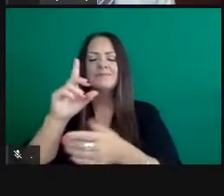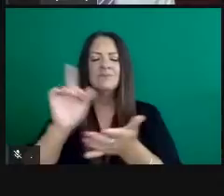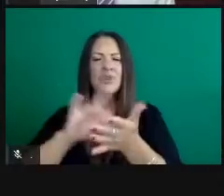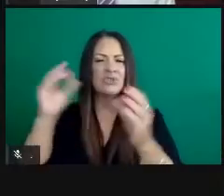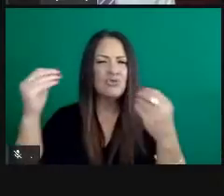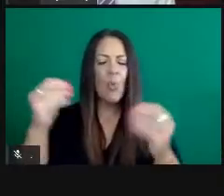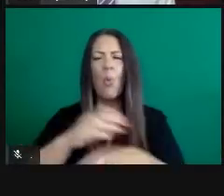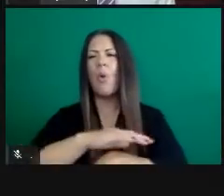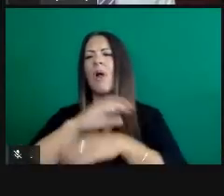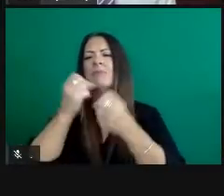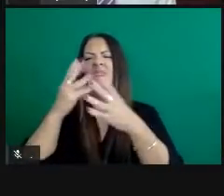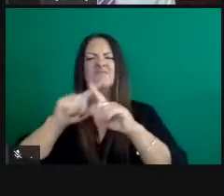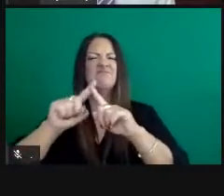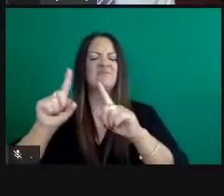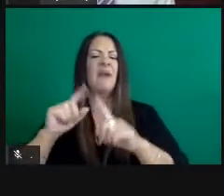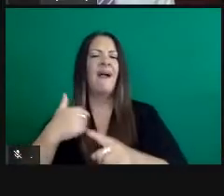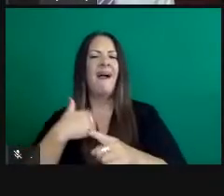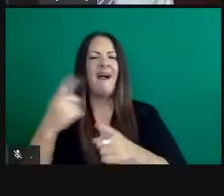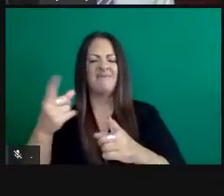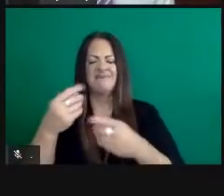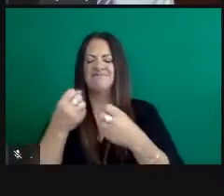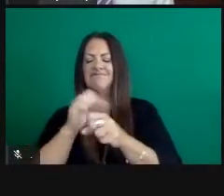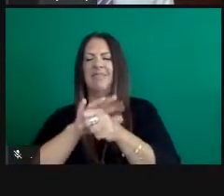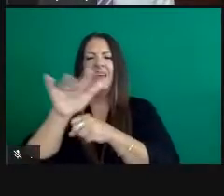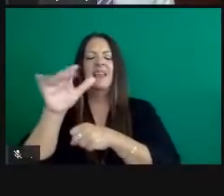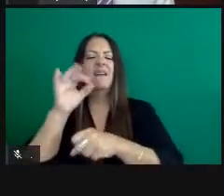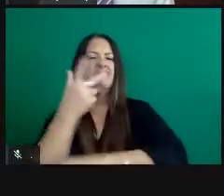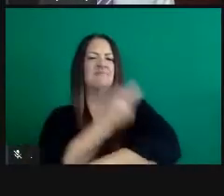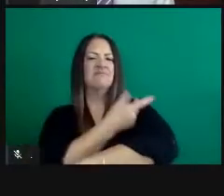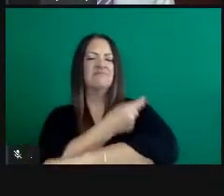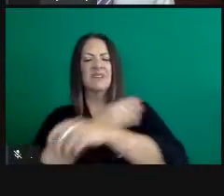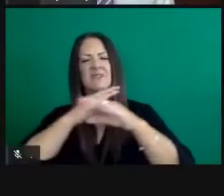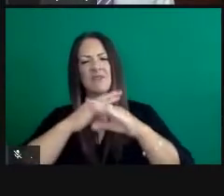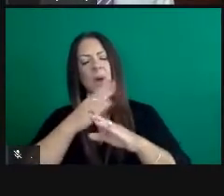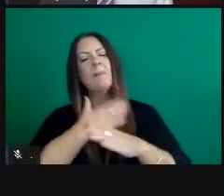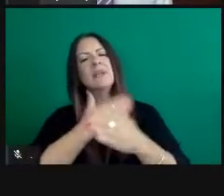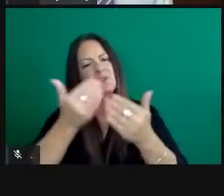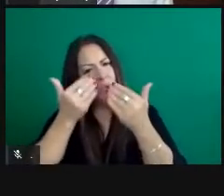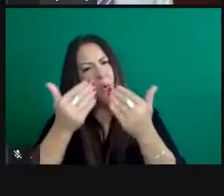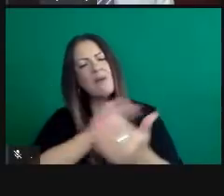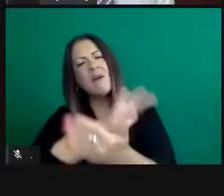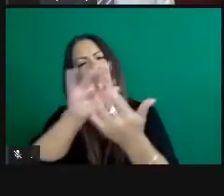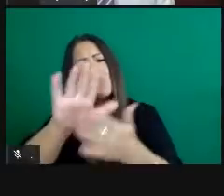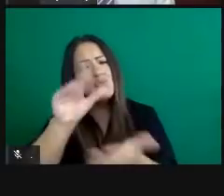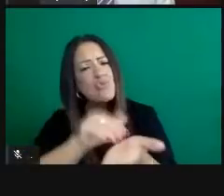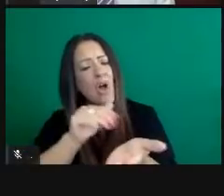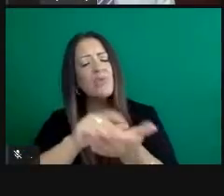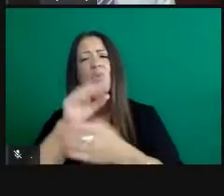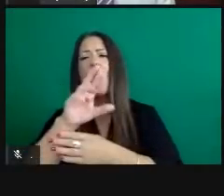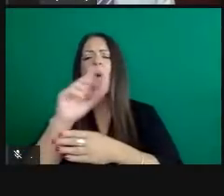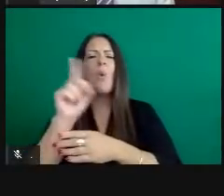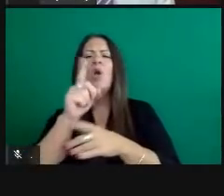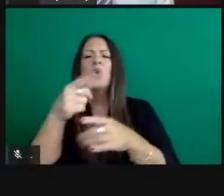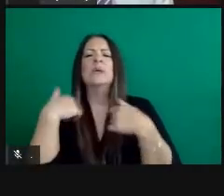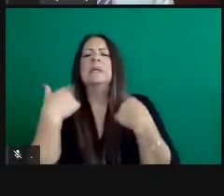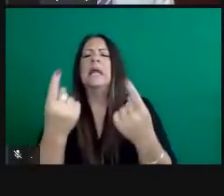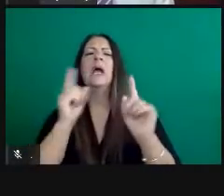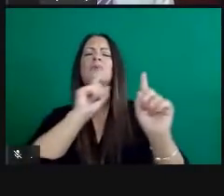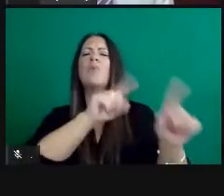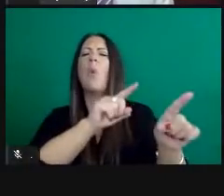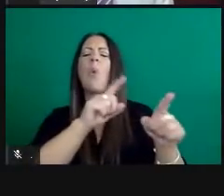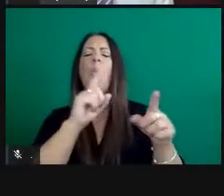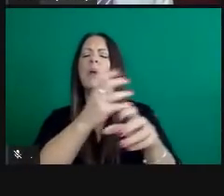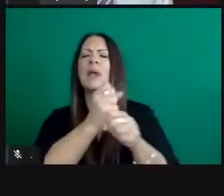may have just gotten in stock their flu shot. So please reach out to your provider where you normally get care. And if you don't